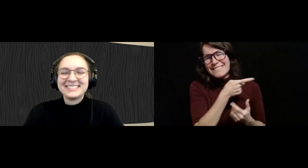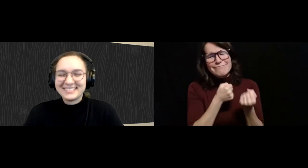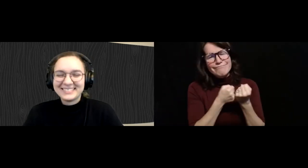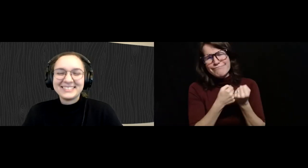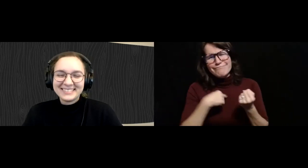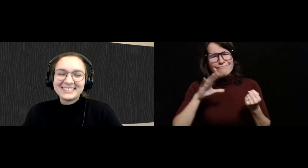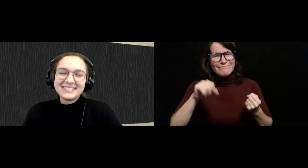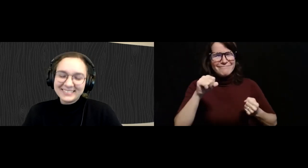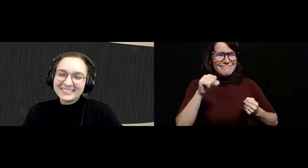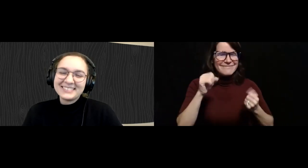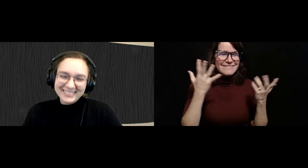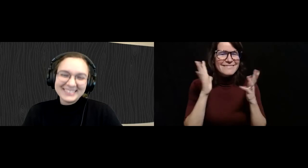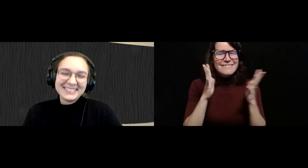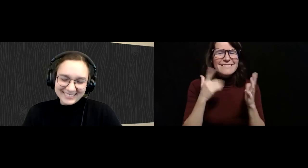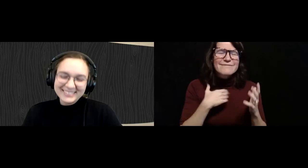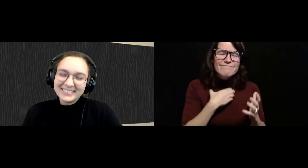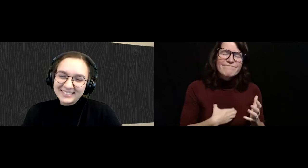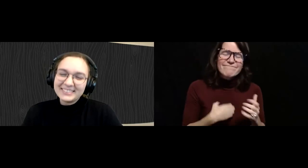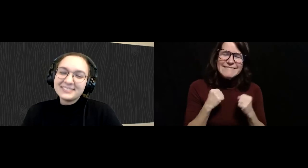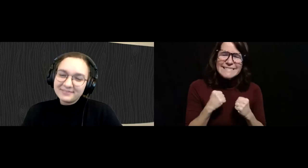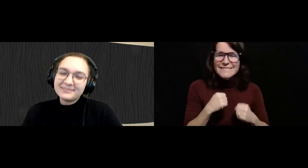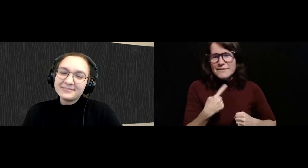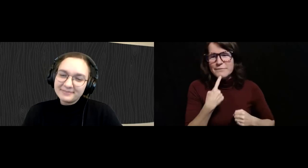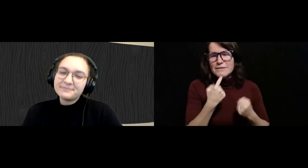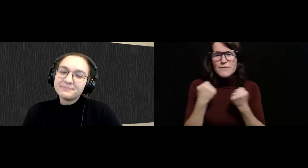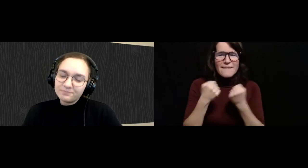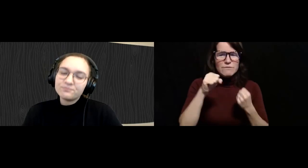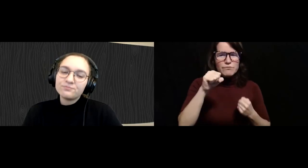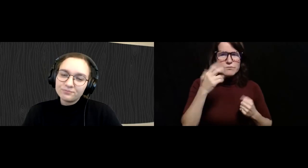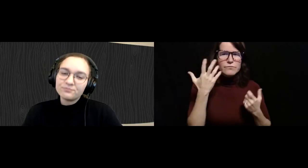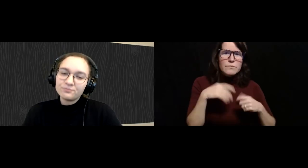do you want me to drive? You know? So I wish I could drive. I do.